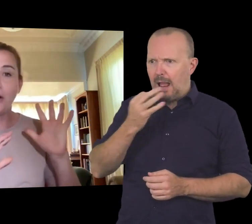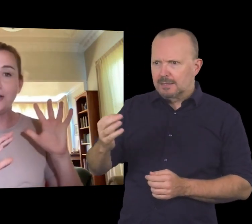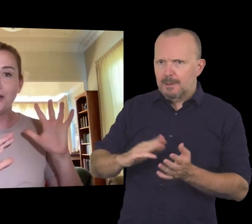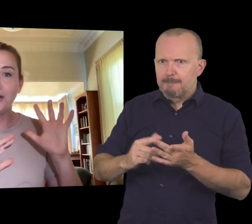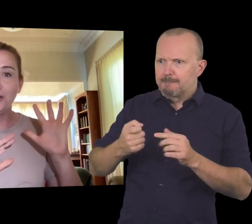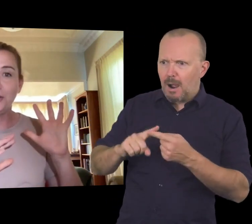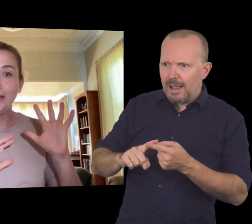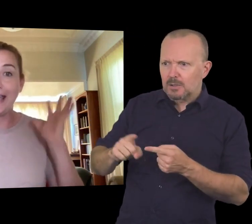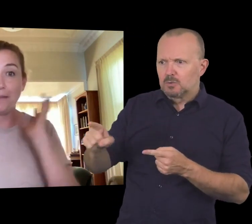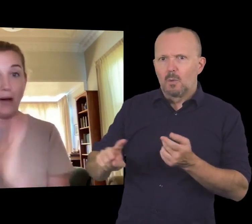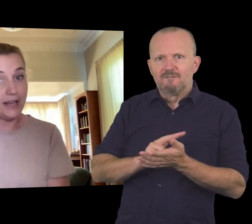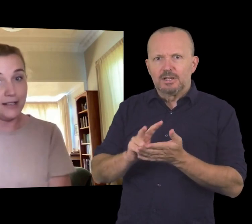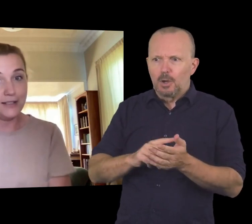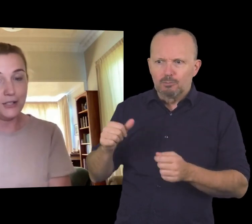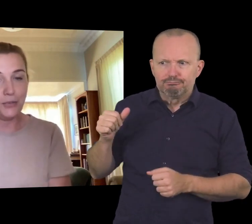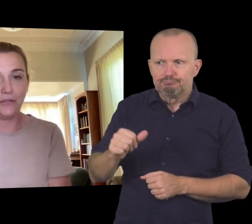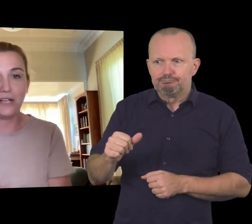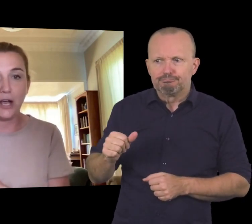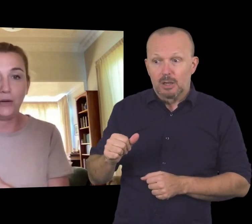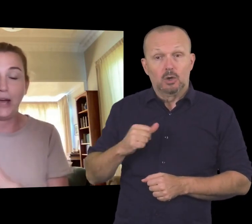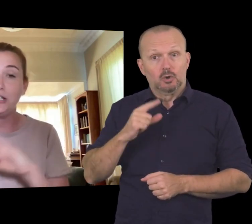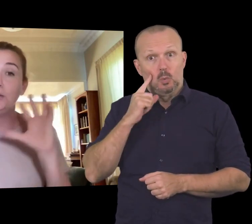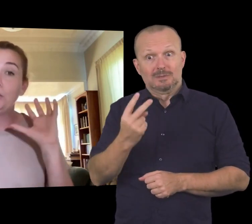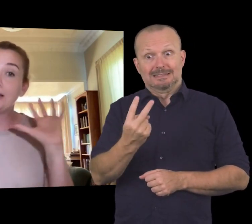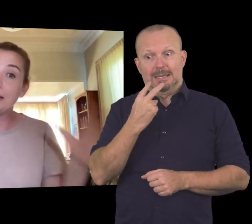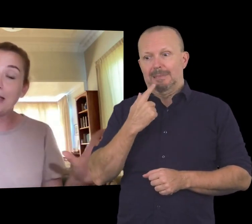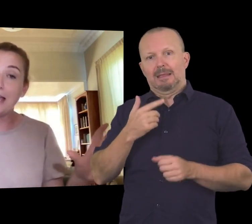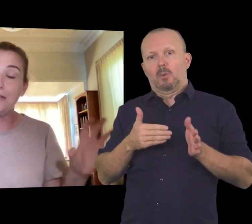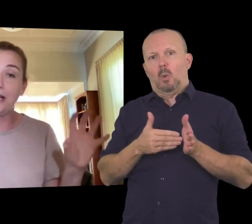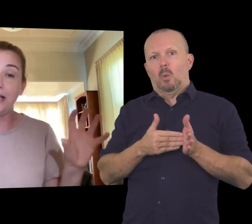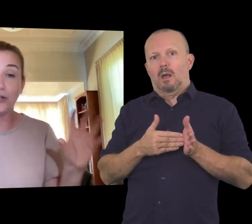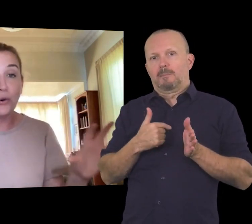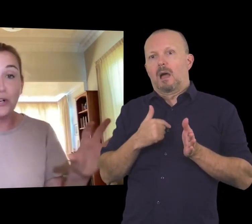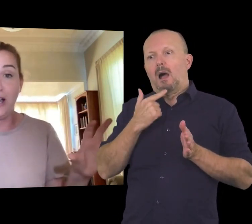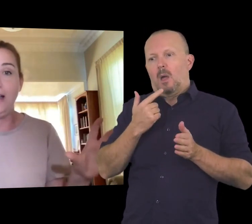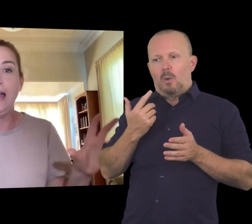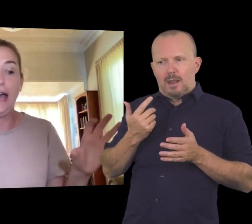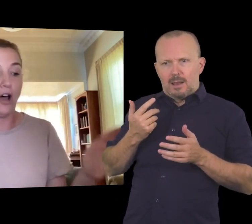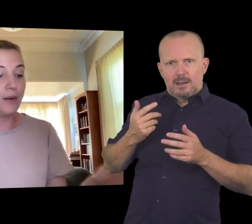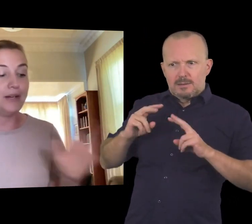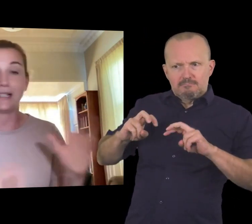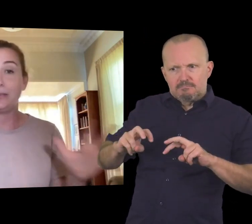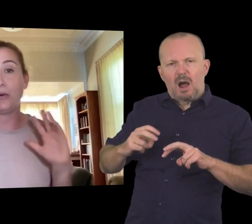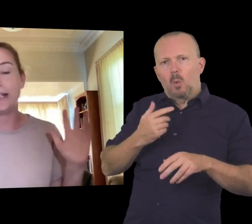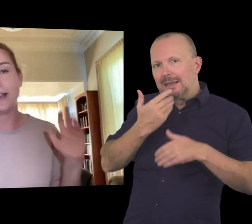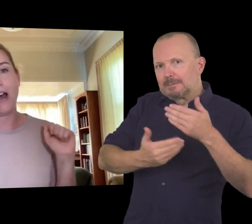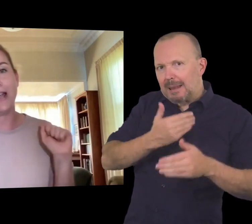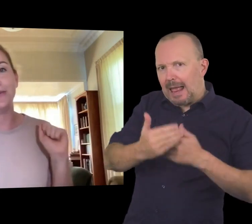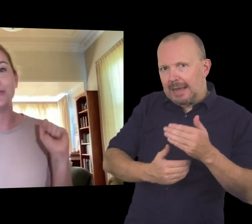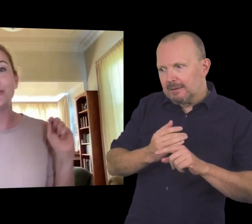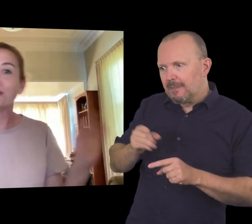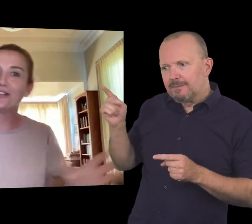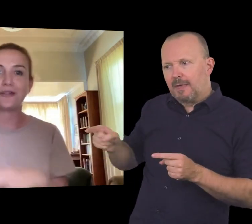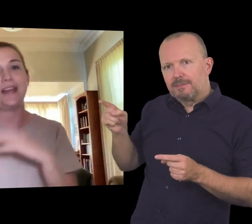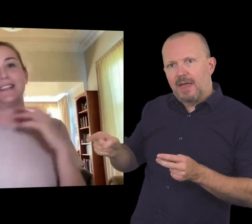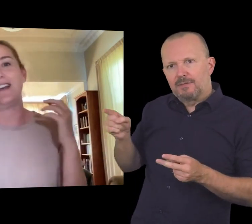I am going to get Mike to put the video, and you will see me in the corner, and I will explore it. I